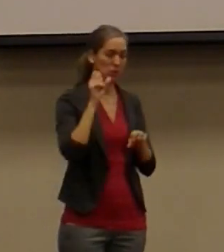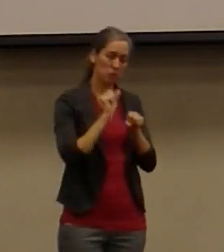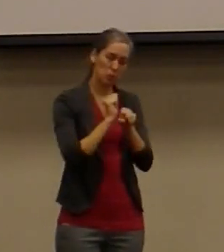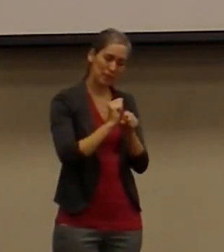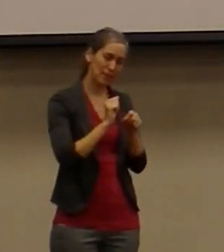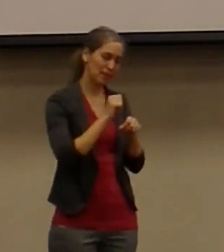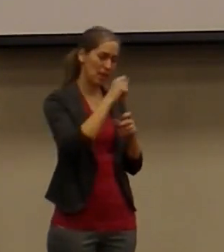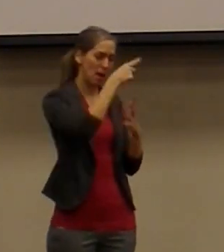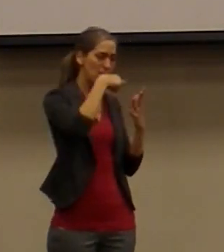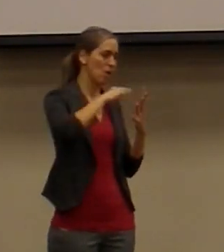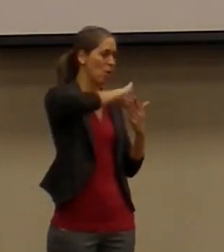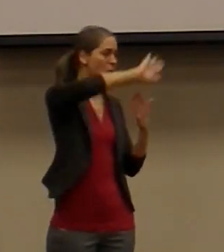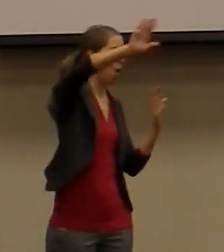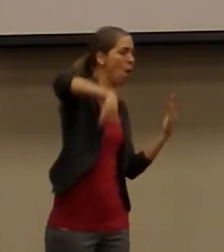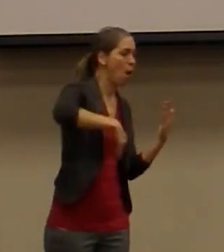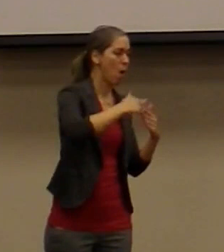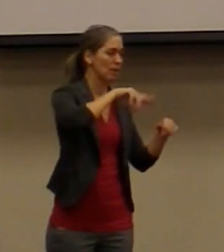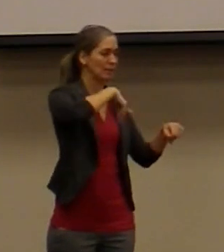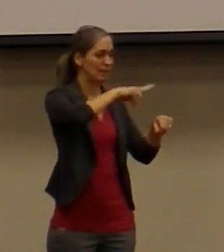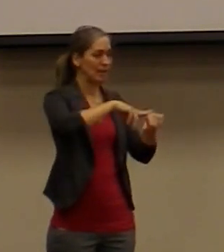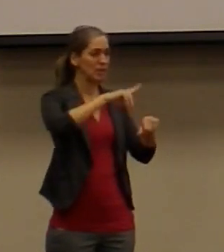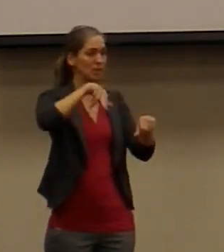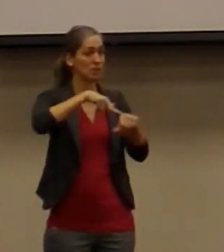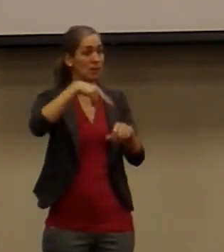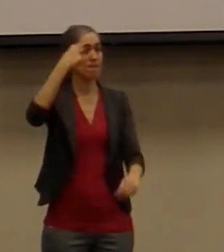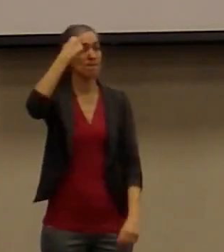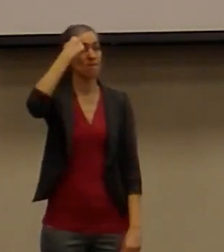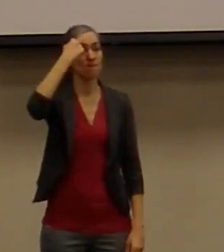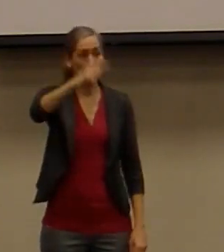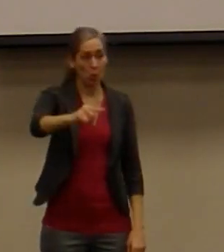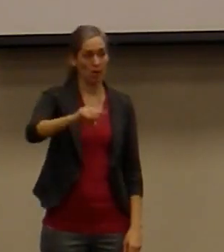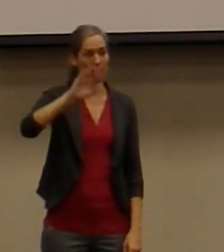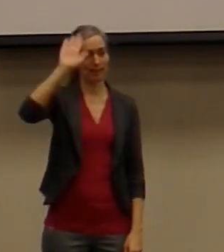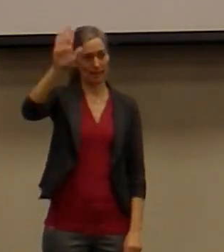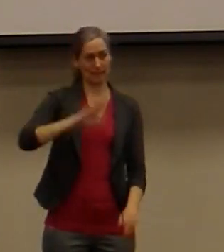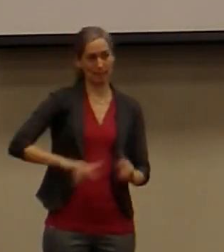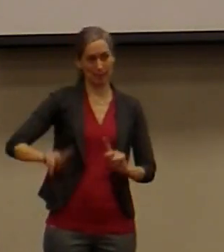the nations, number one, on behalf of his people.